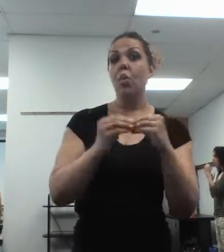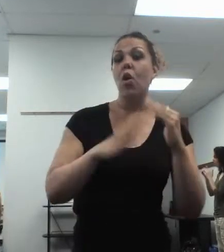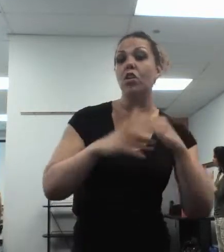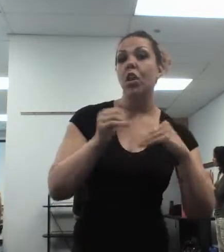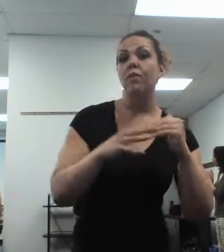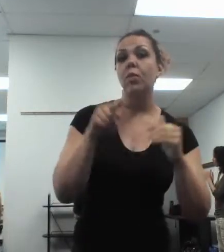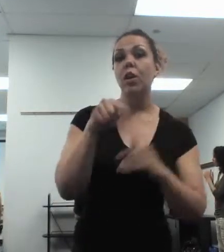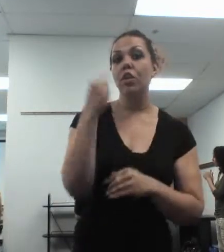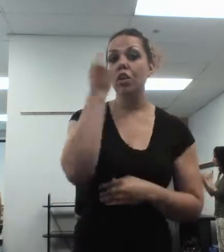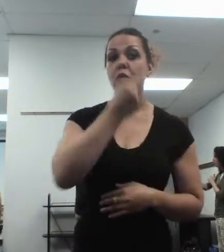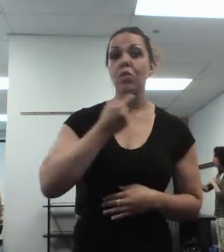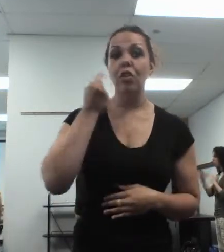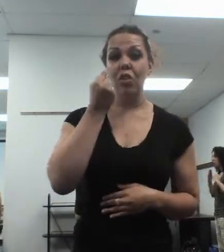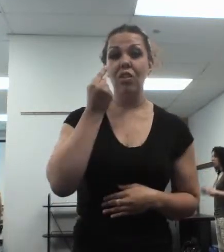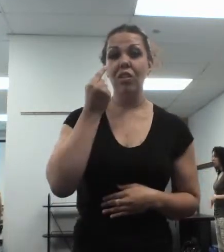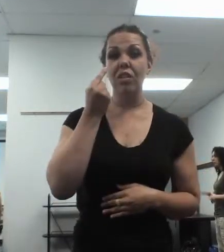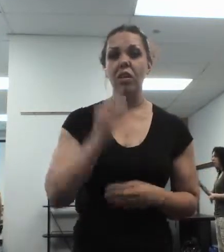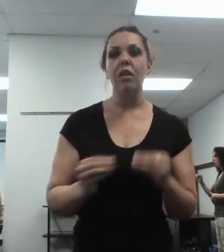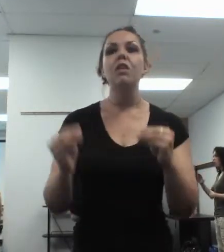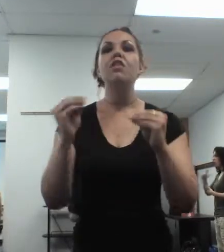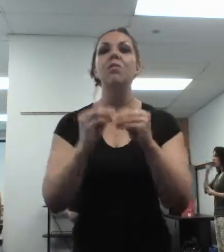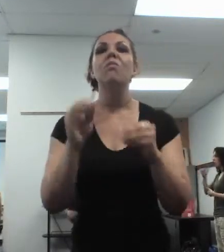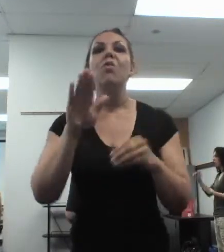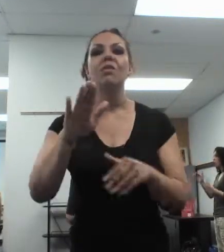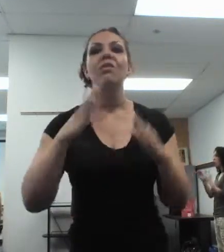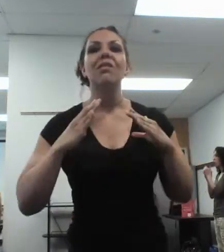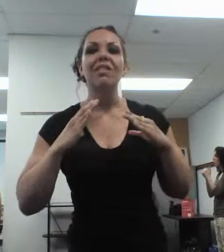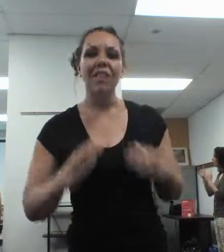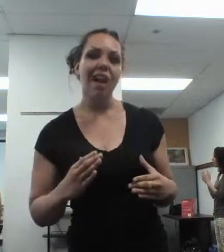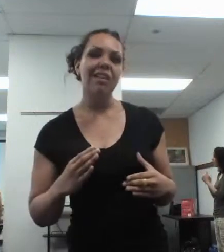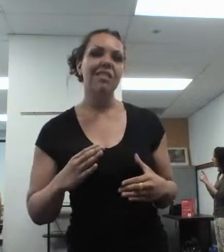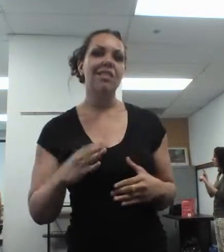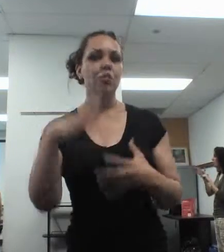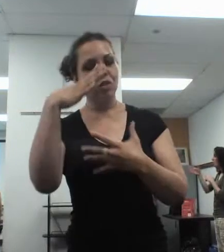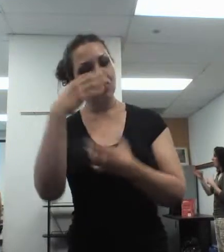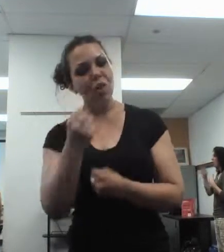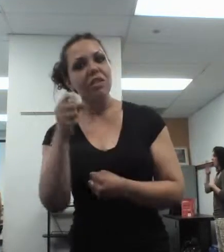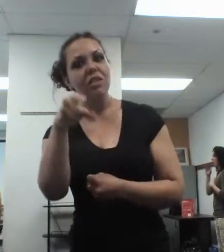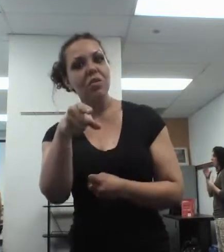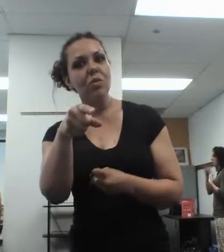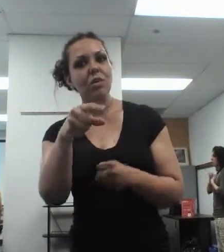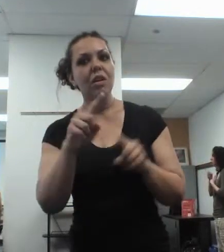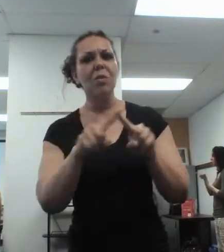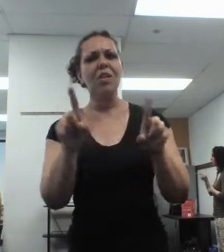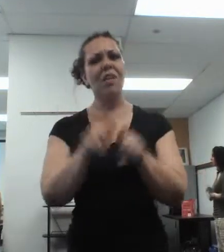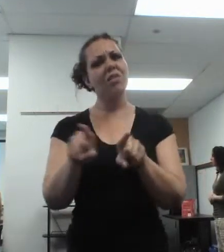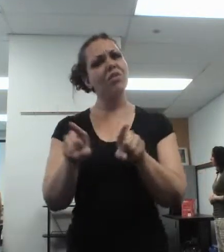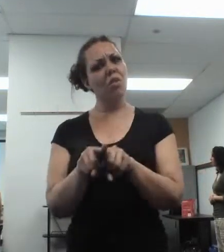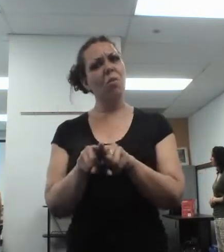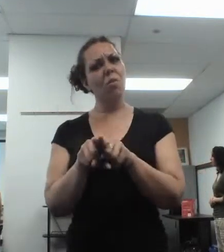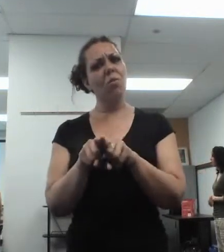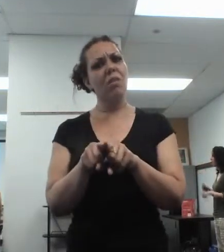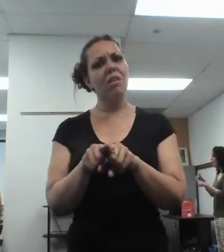that your consumers are going to trust you. But also, the more you put on that professional